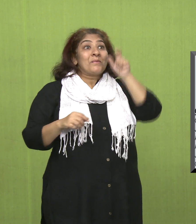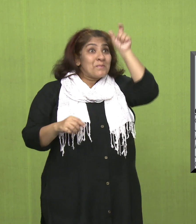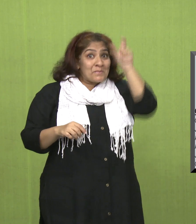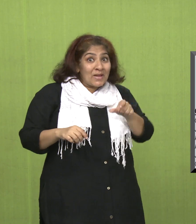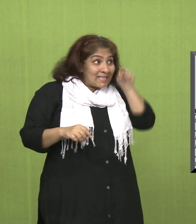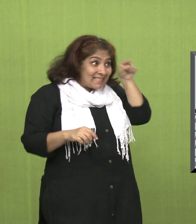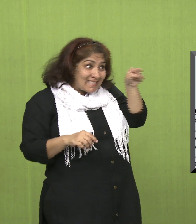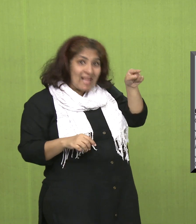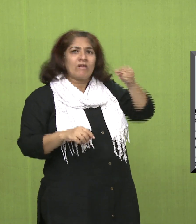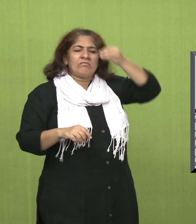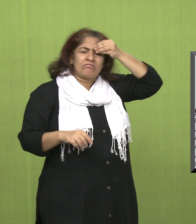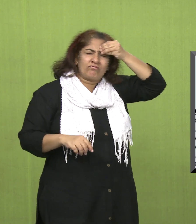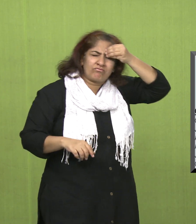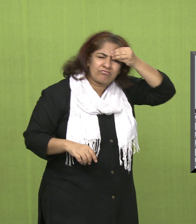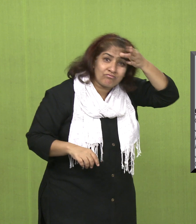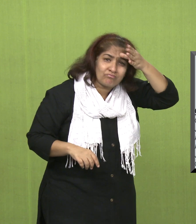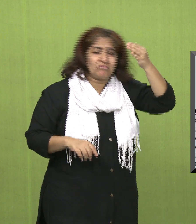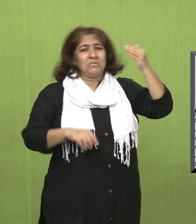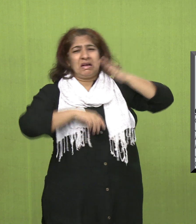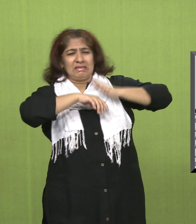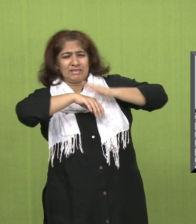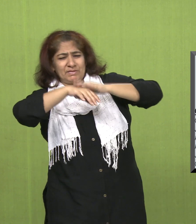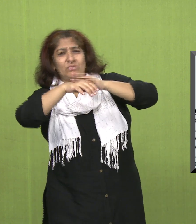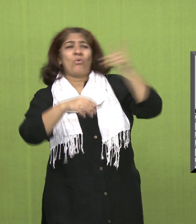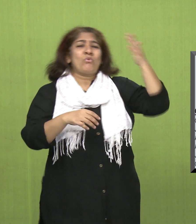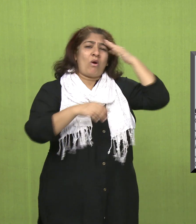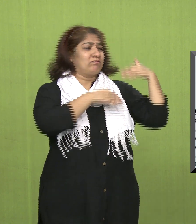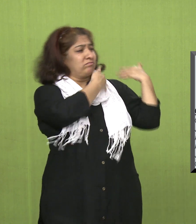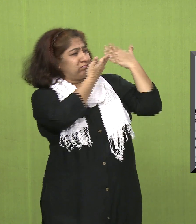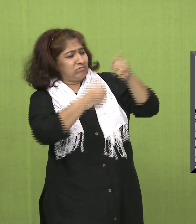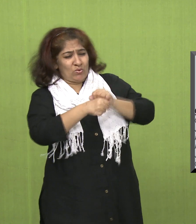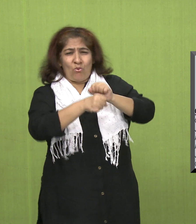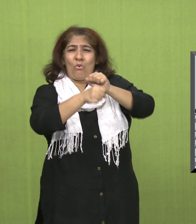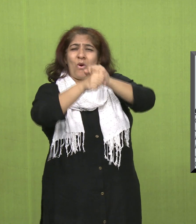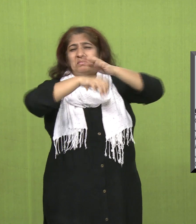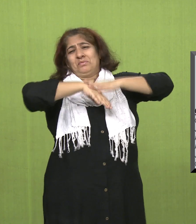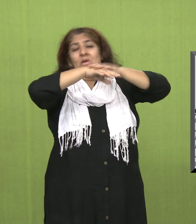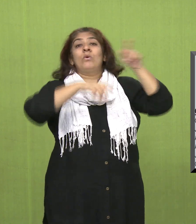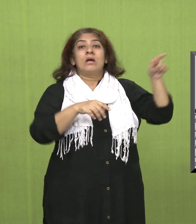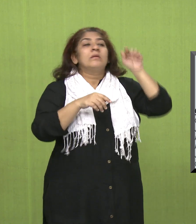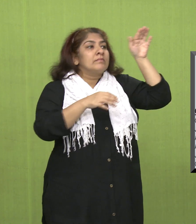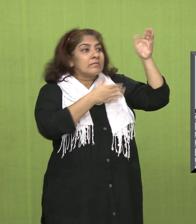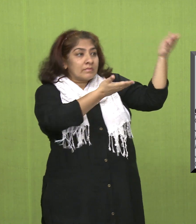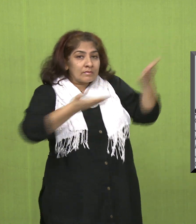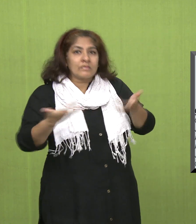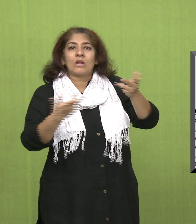are people who are not aware about the concept and they get the training through some